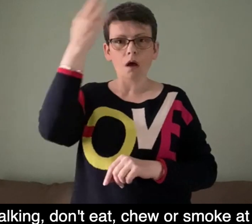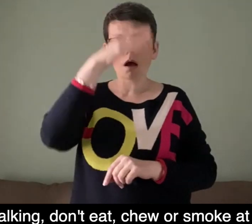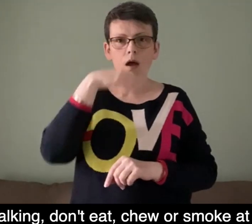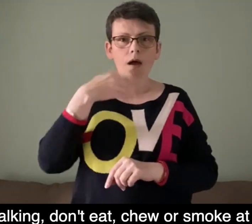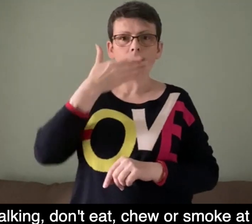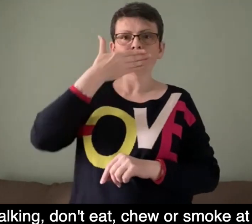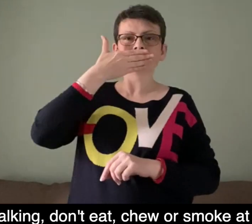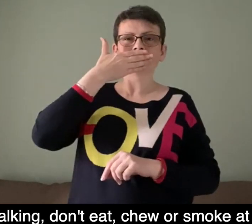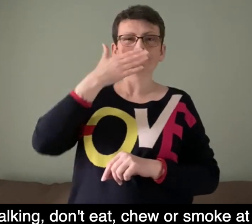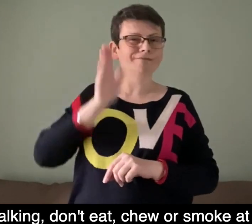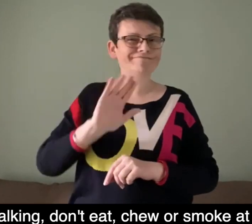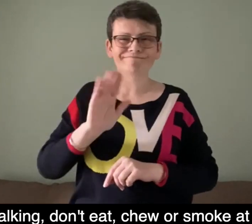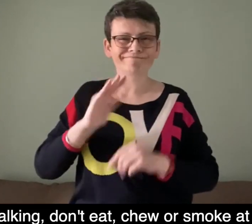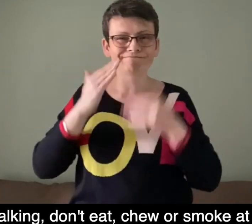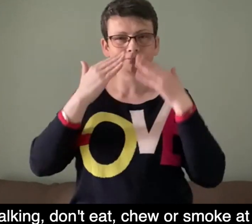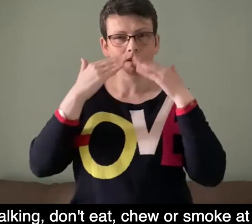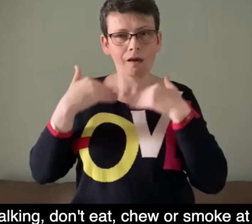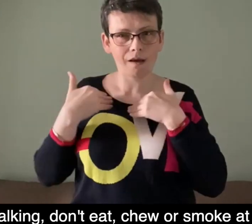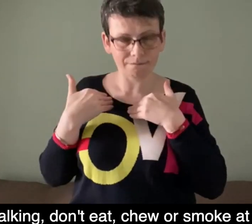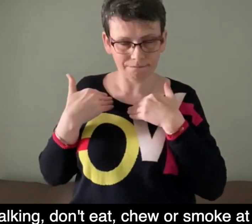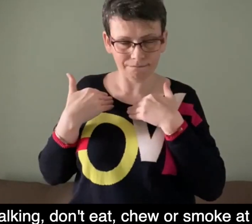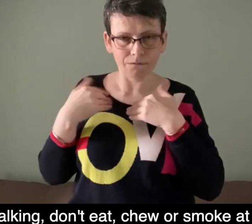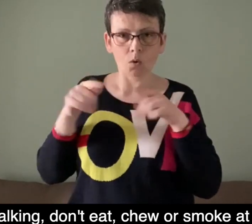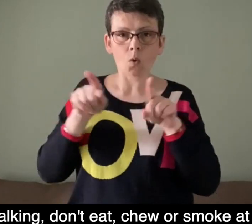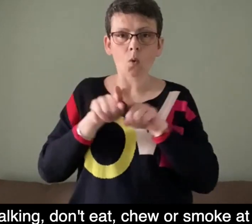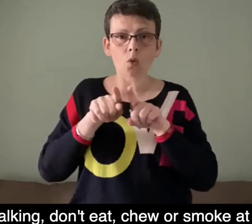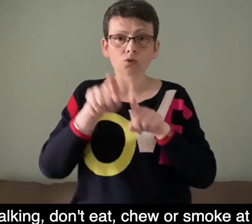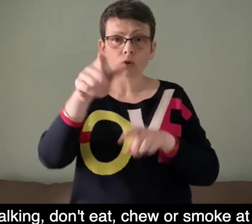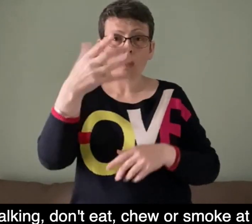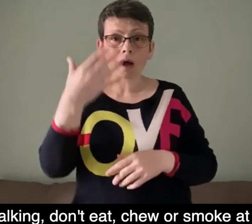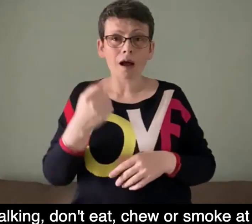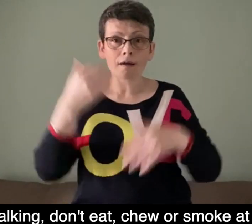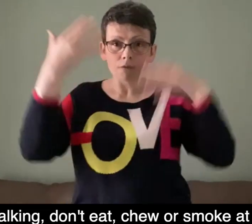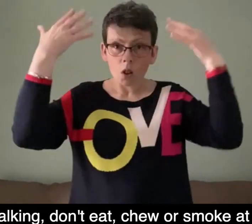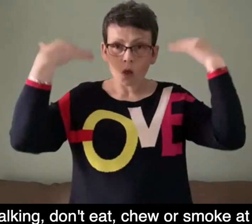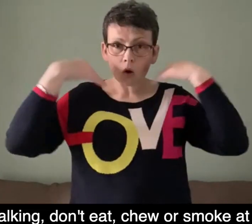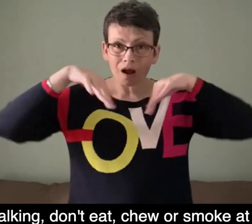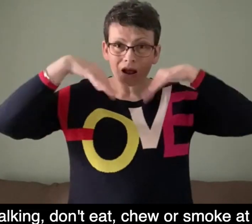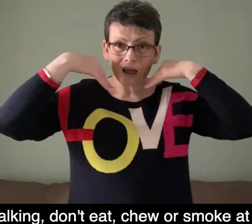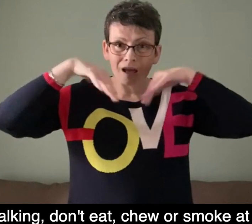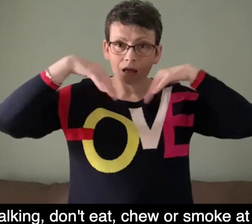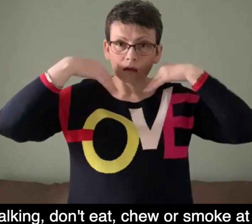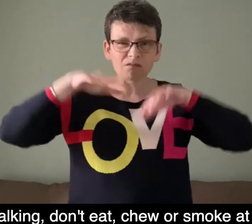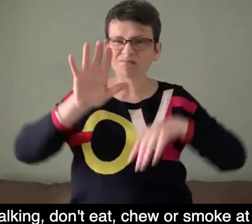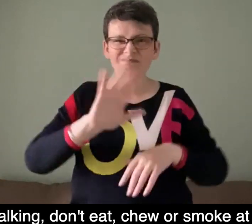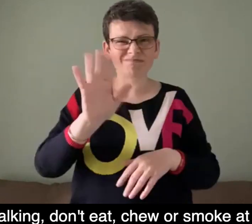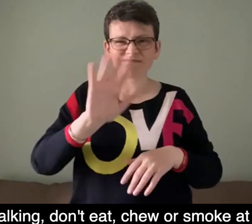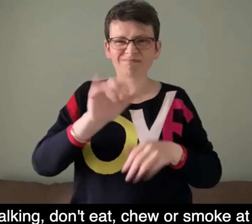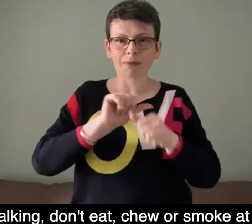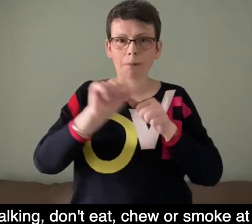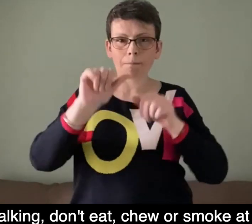If you can, move scarves and long hair away from your face.